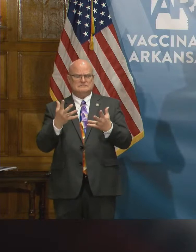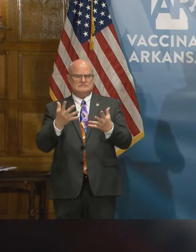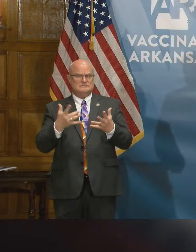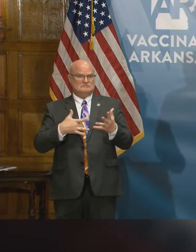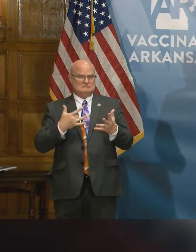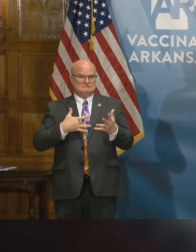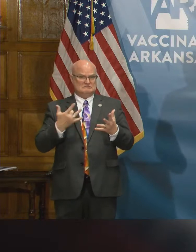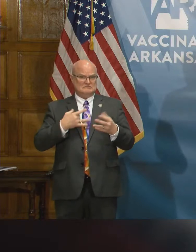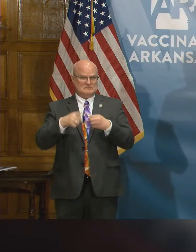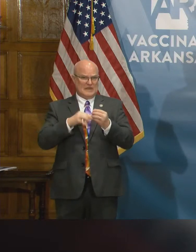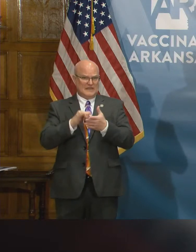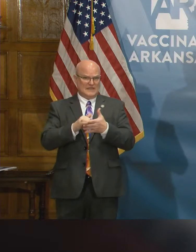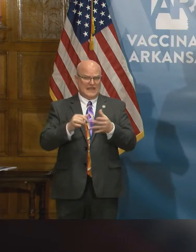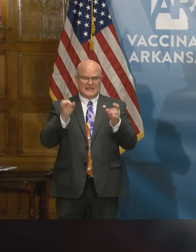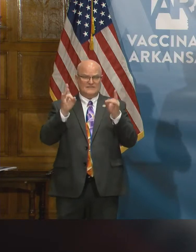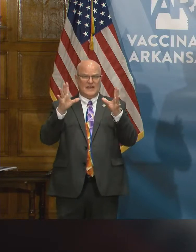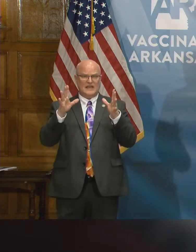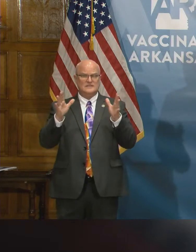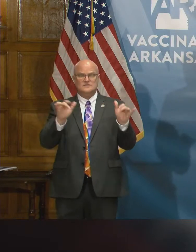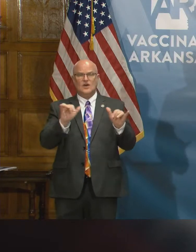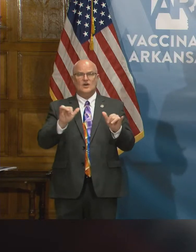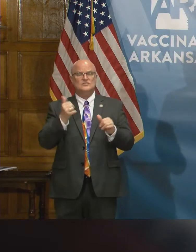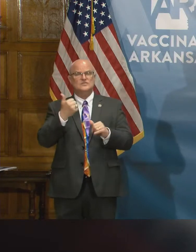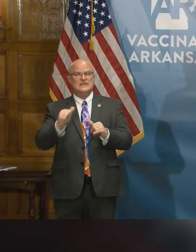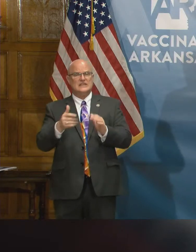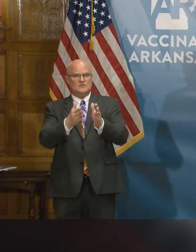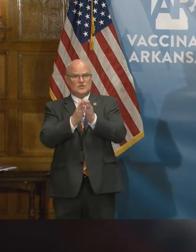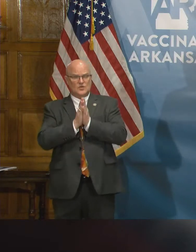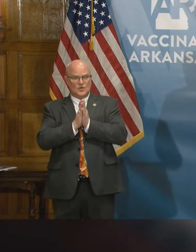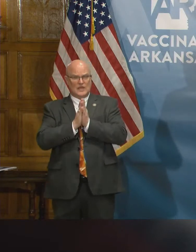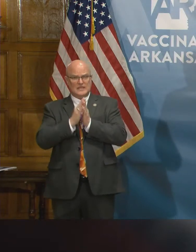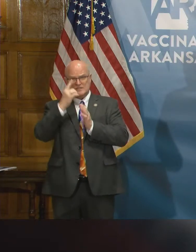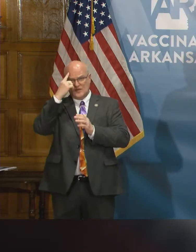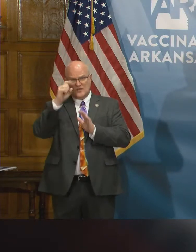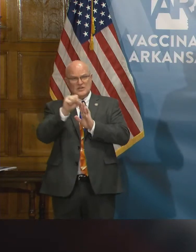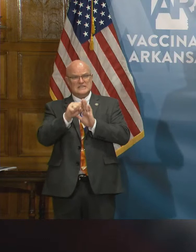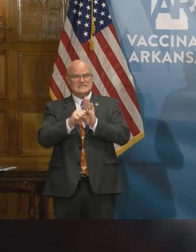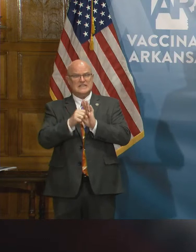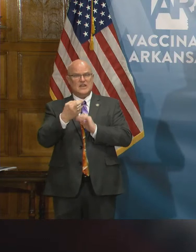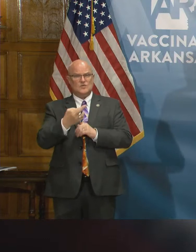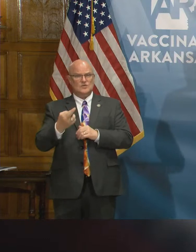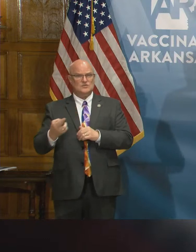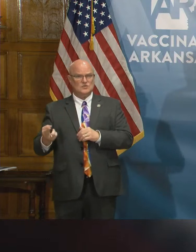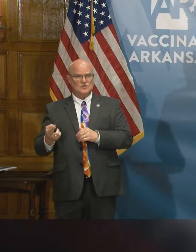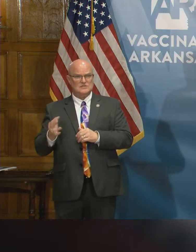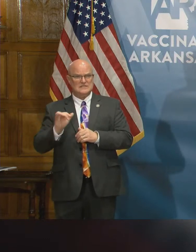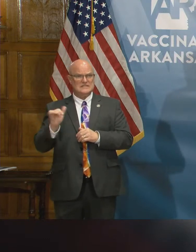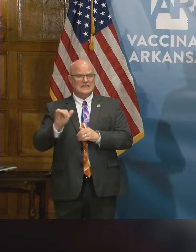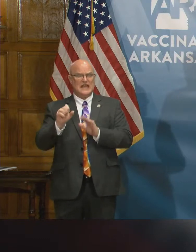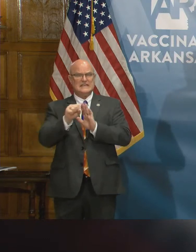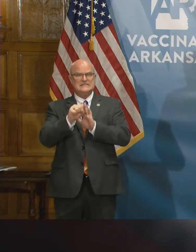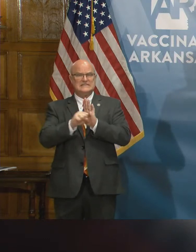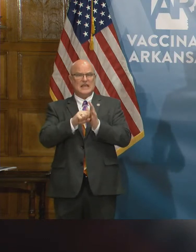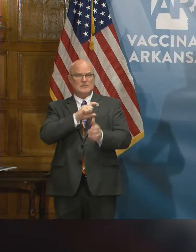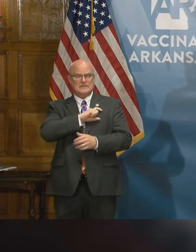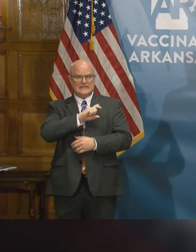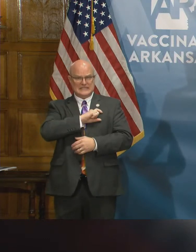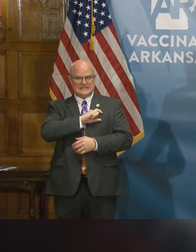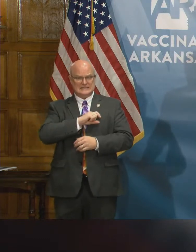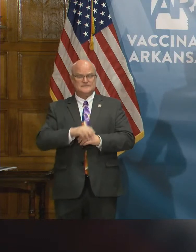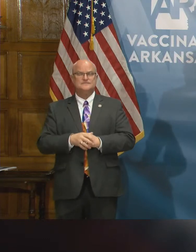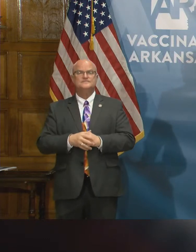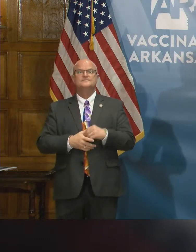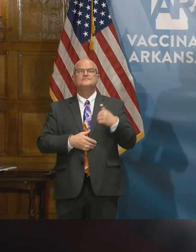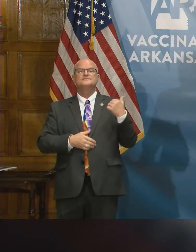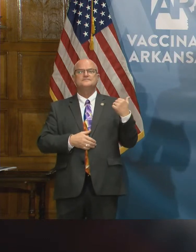reaction to the violence, and then also, has there been any request for state resources such as state police?